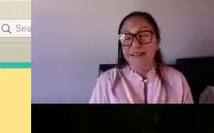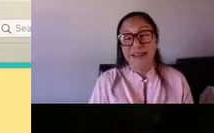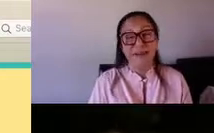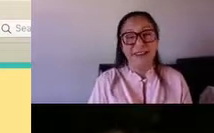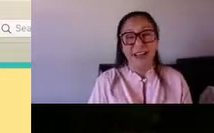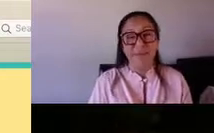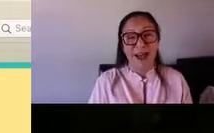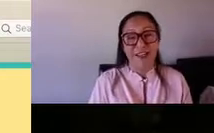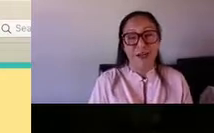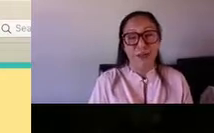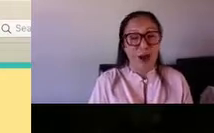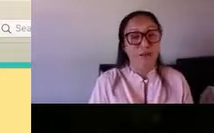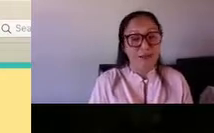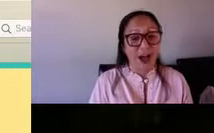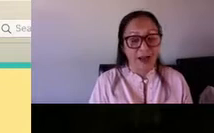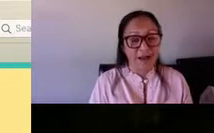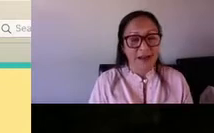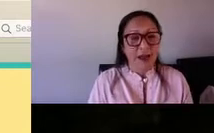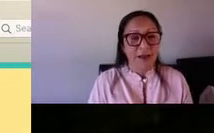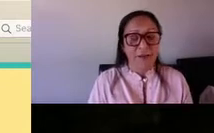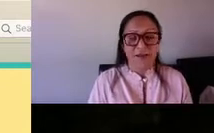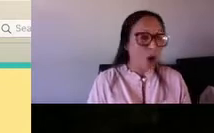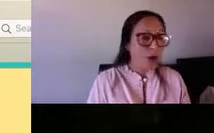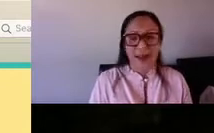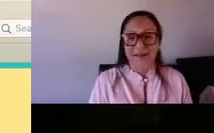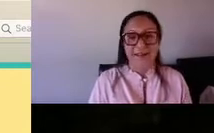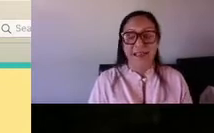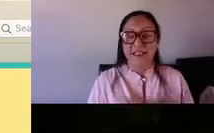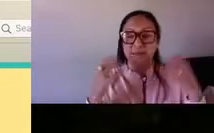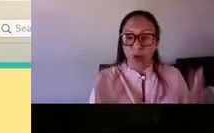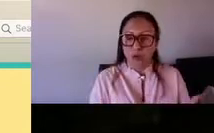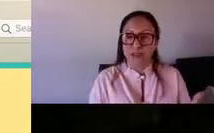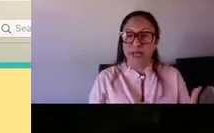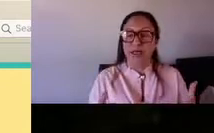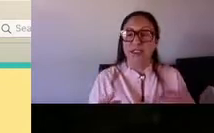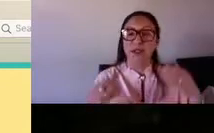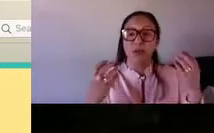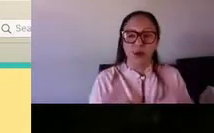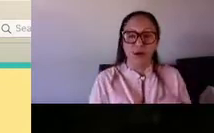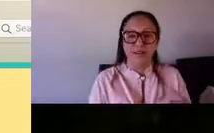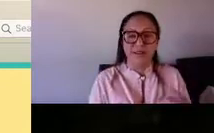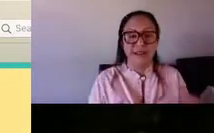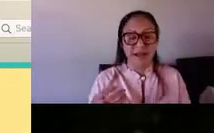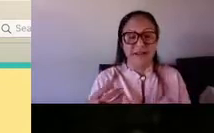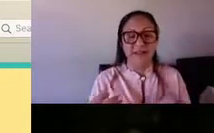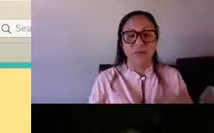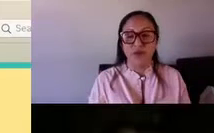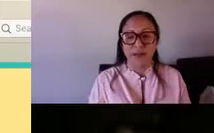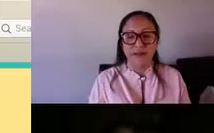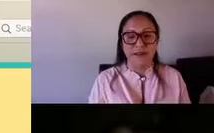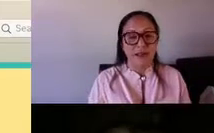going to see them signing back to you? Probably not. But it's okay to expose to the words and the signs